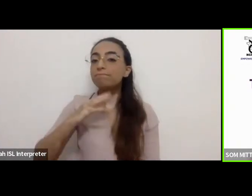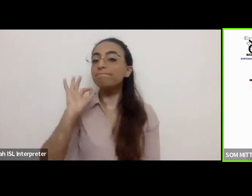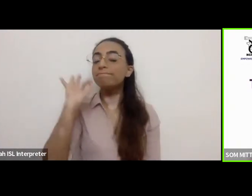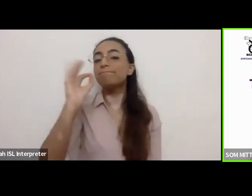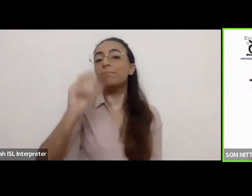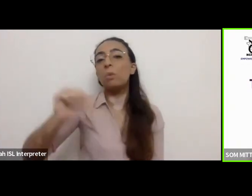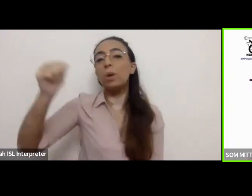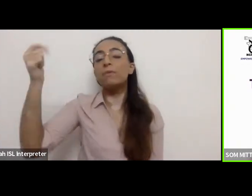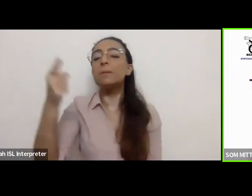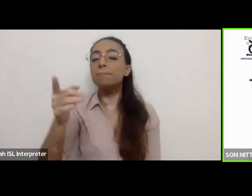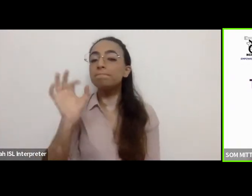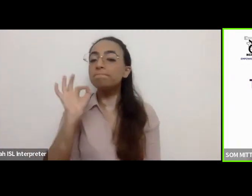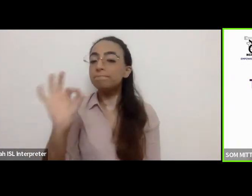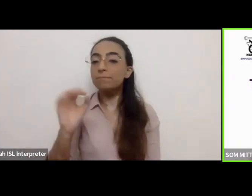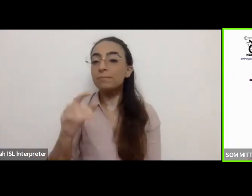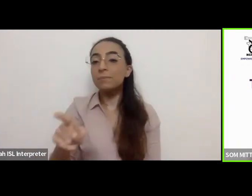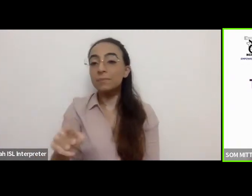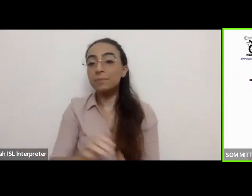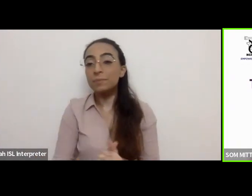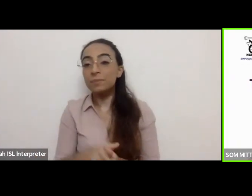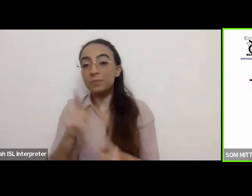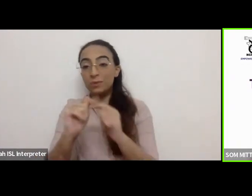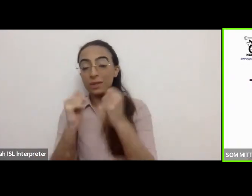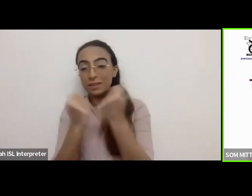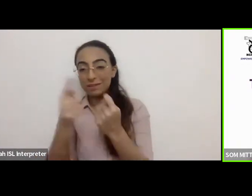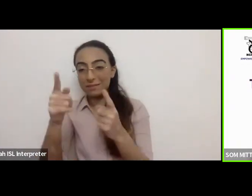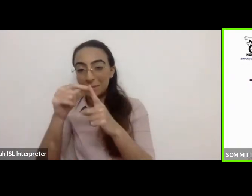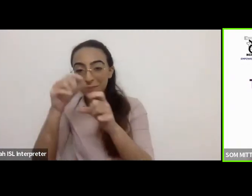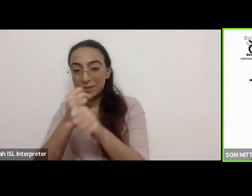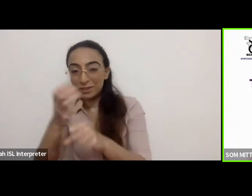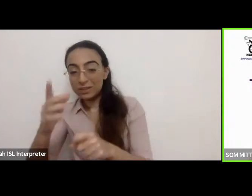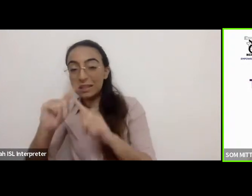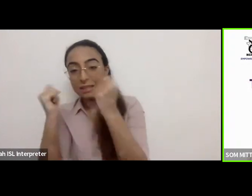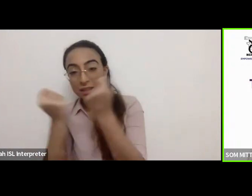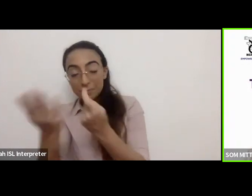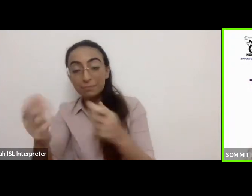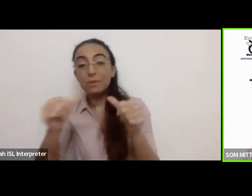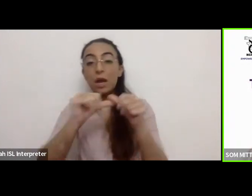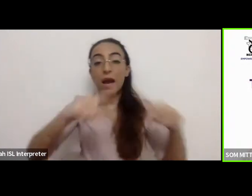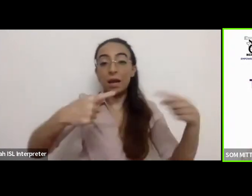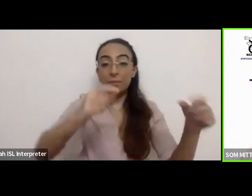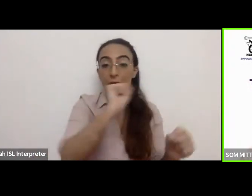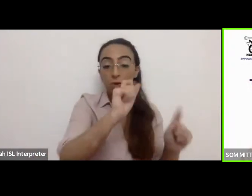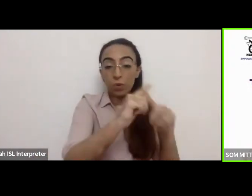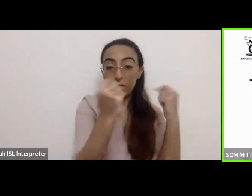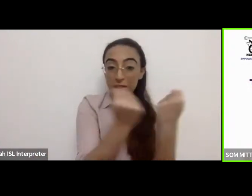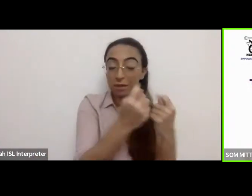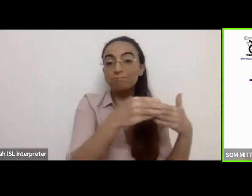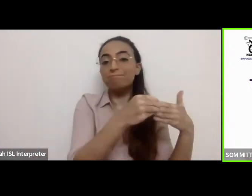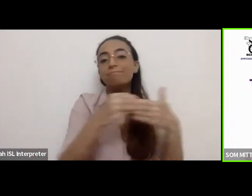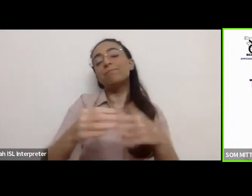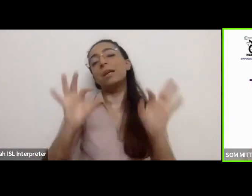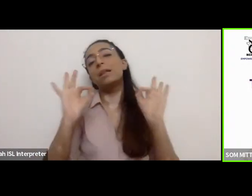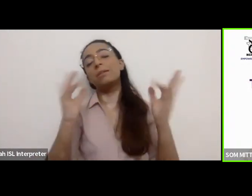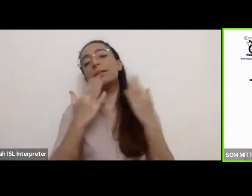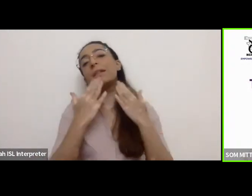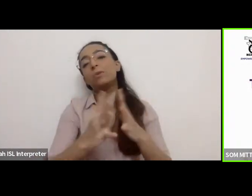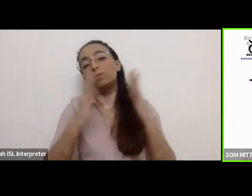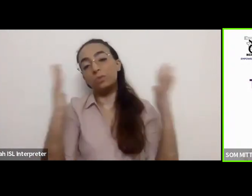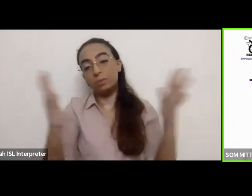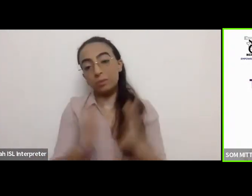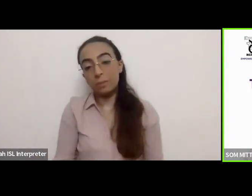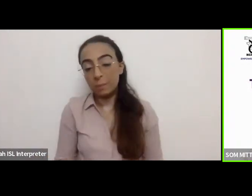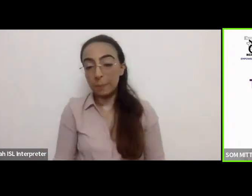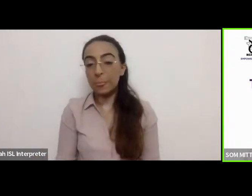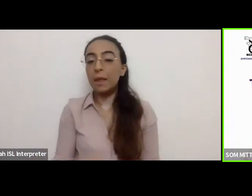So PG, you and the team and the whole jury, and Arman, your team for having led this. You know,